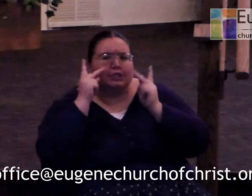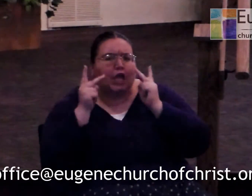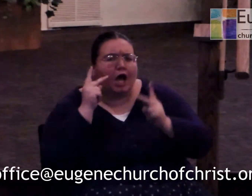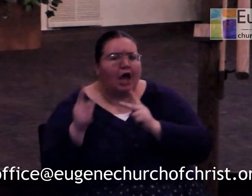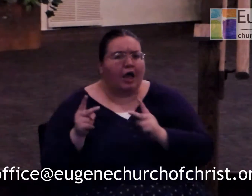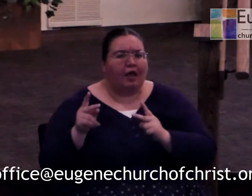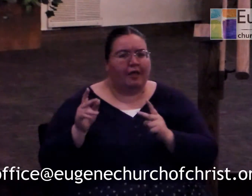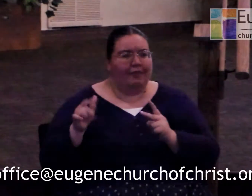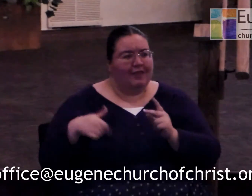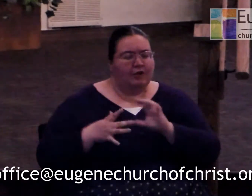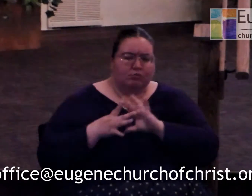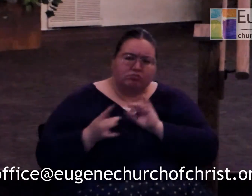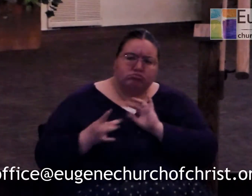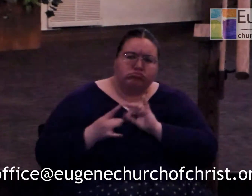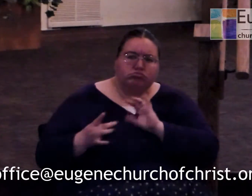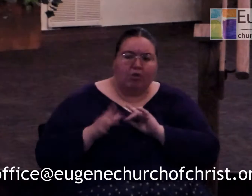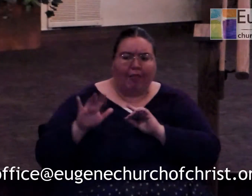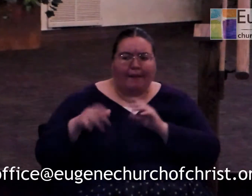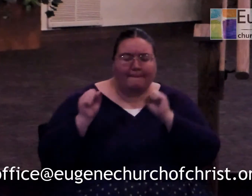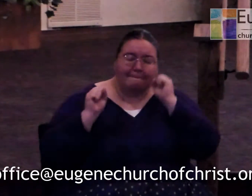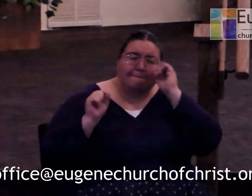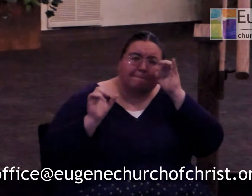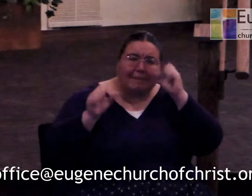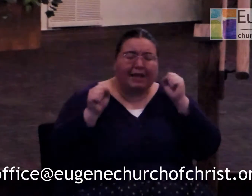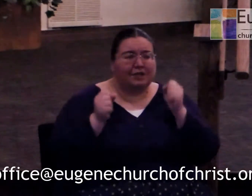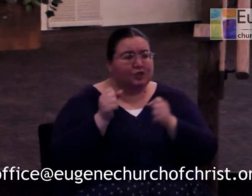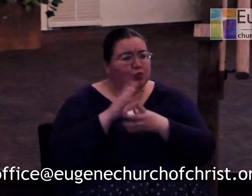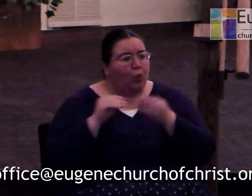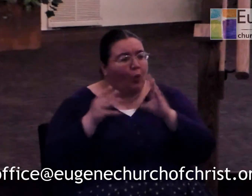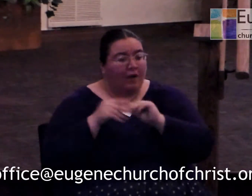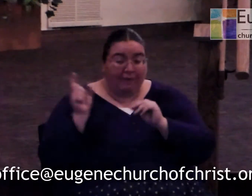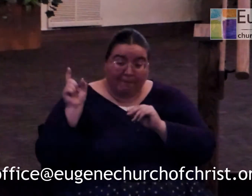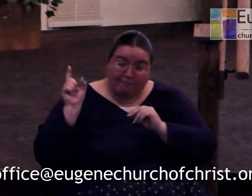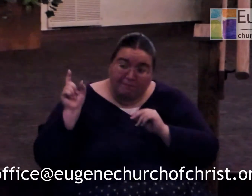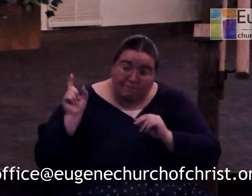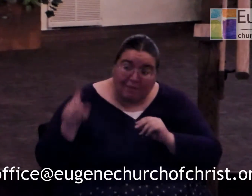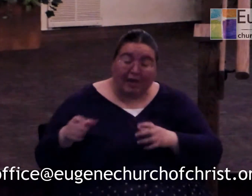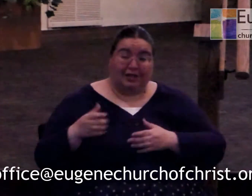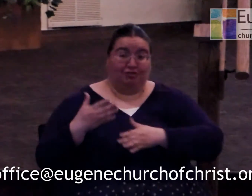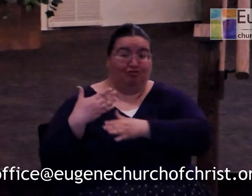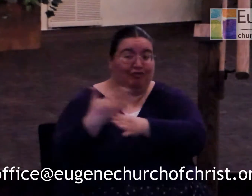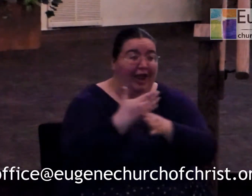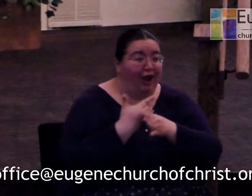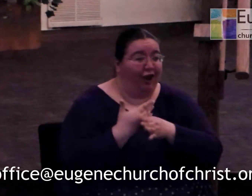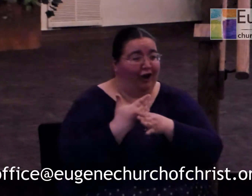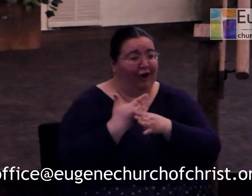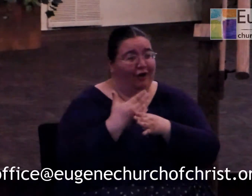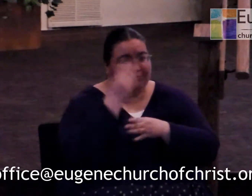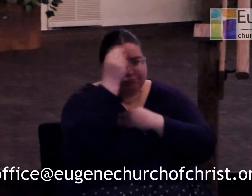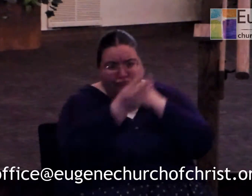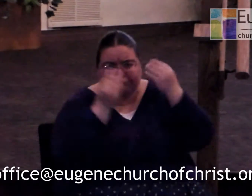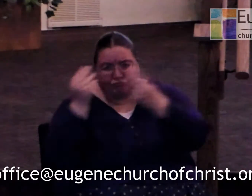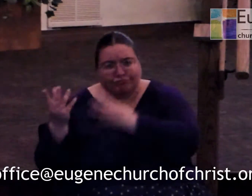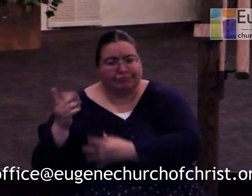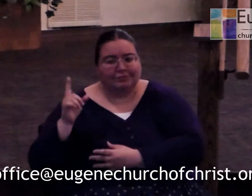story, they cannot help but share it. And so I want you to think for a minute before you read too far ahead